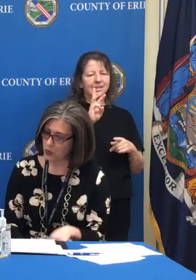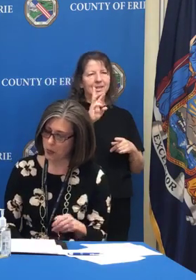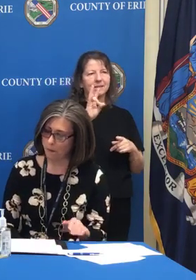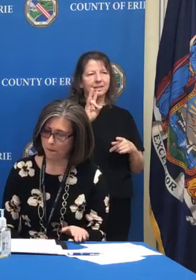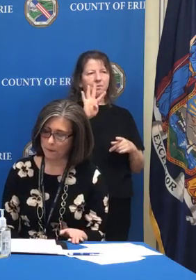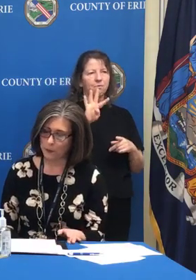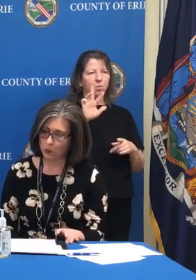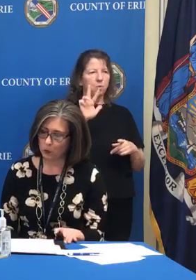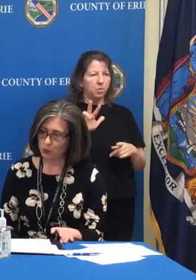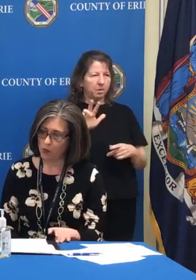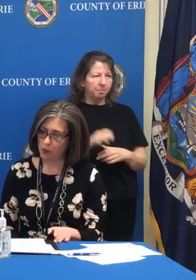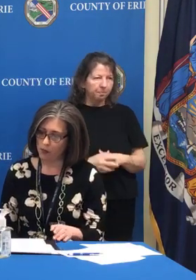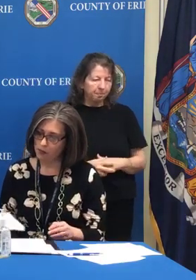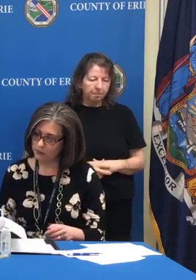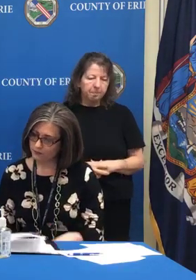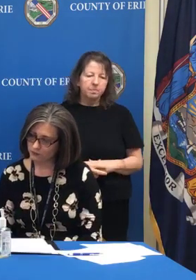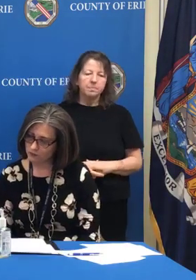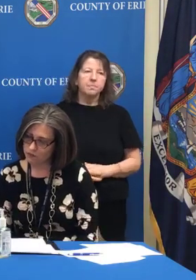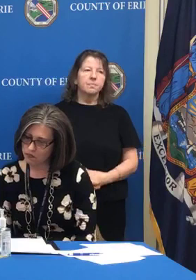539-6743.